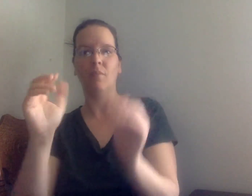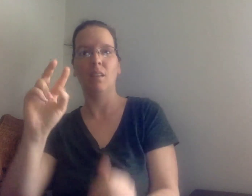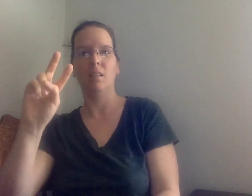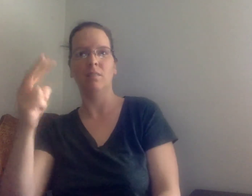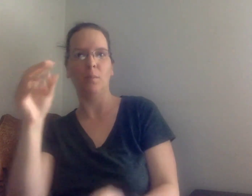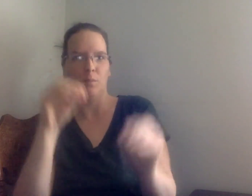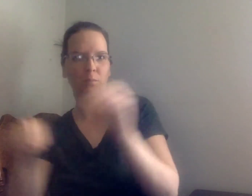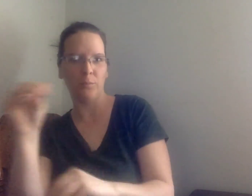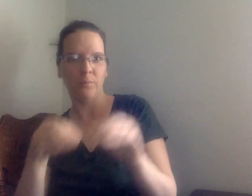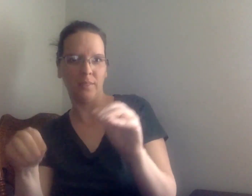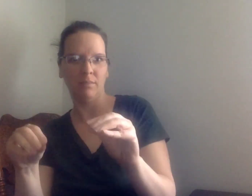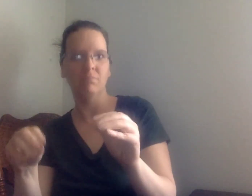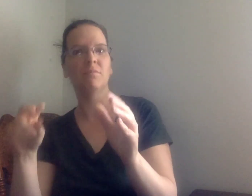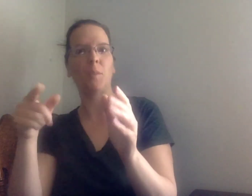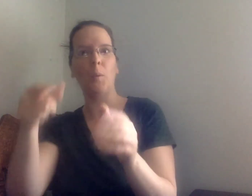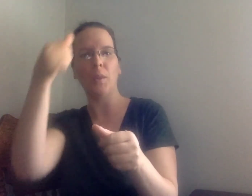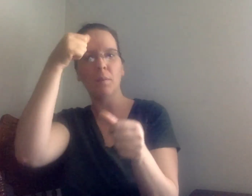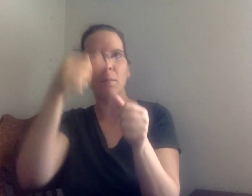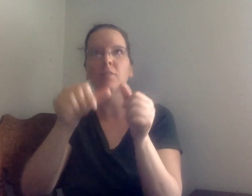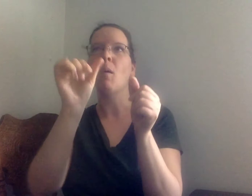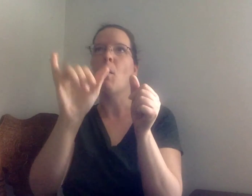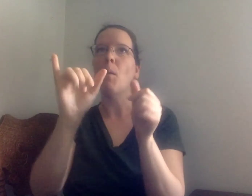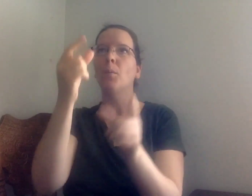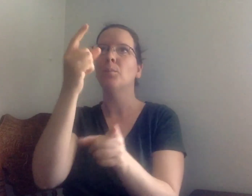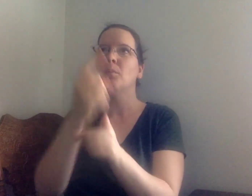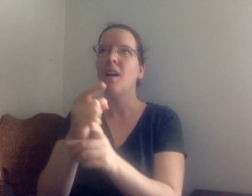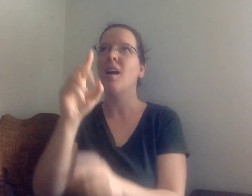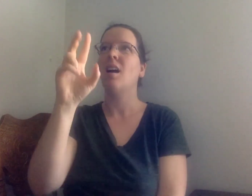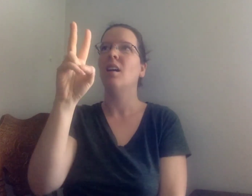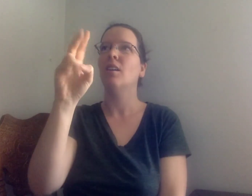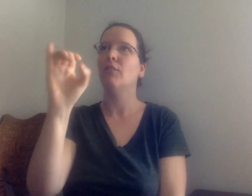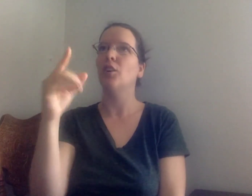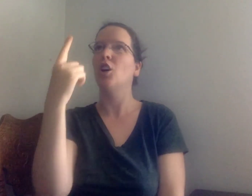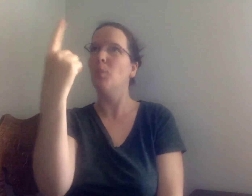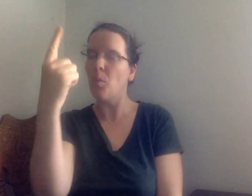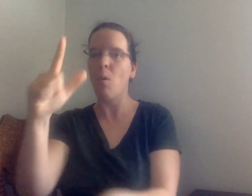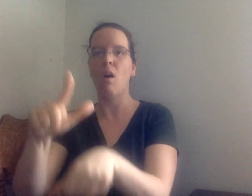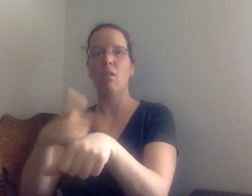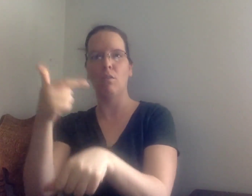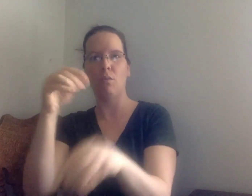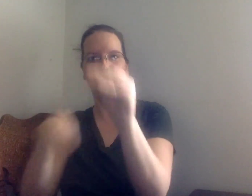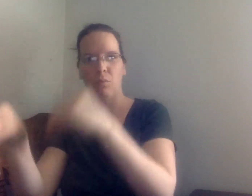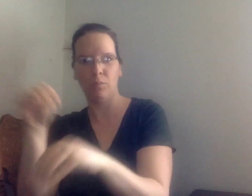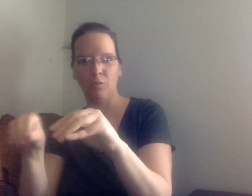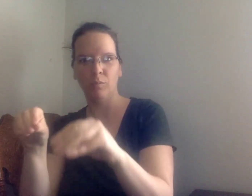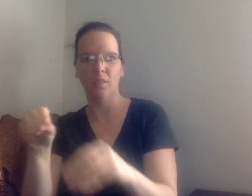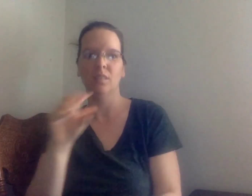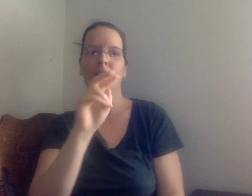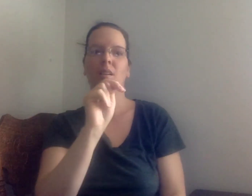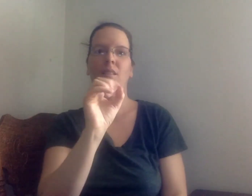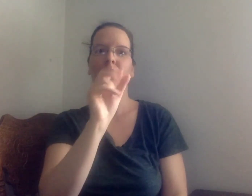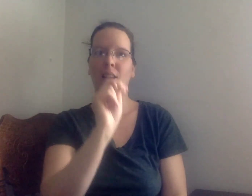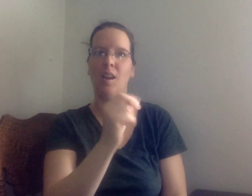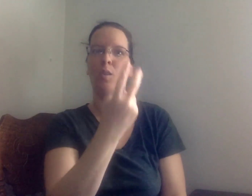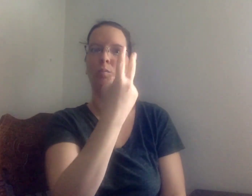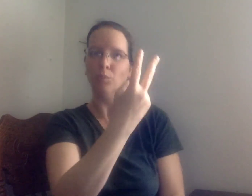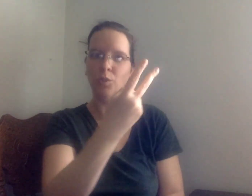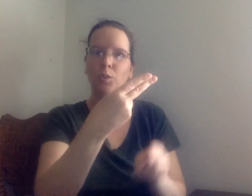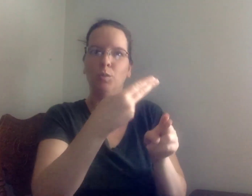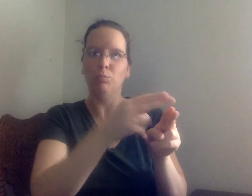the second movement. And that will help you remember, oh, that's right, the verb has one long movement and the noun